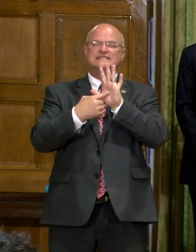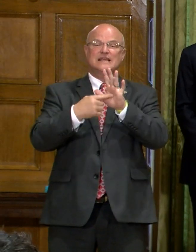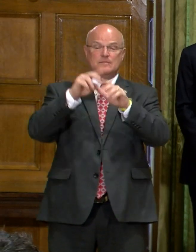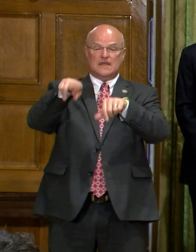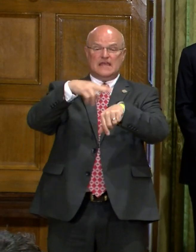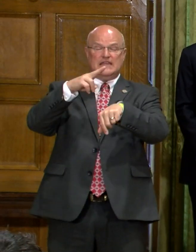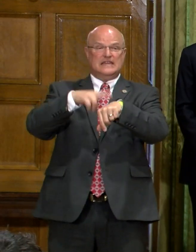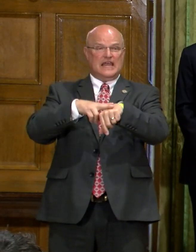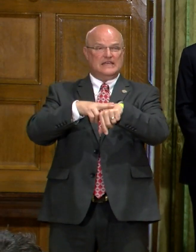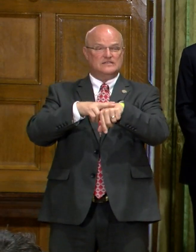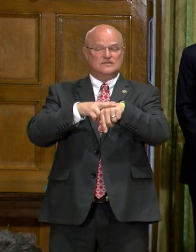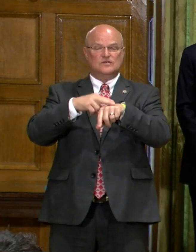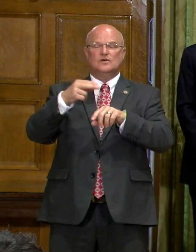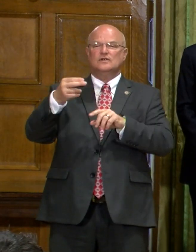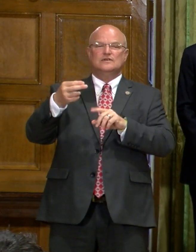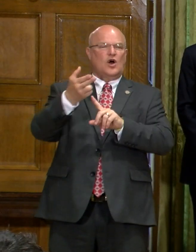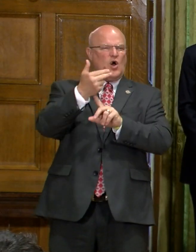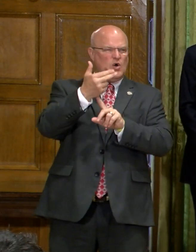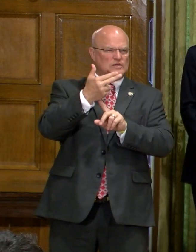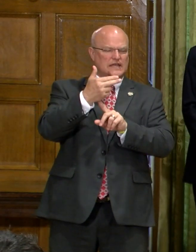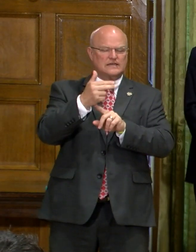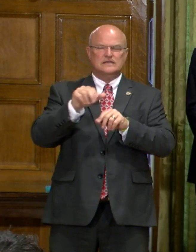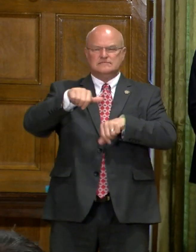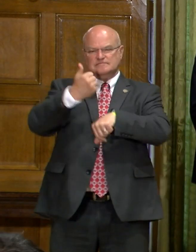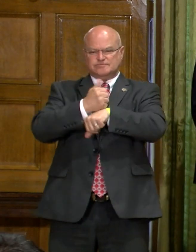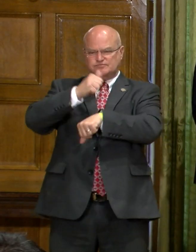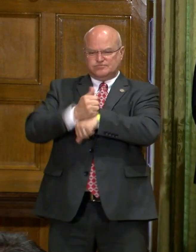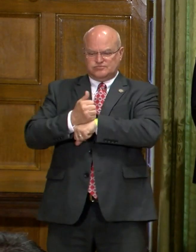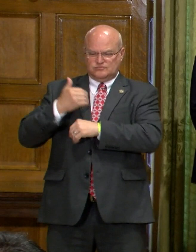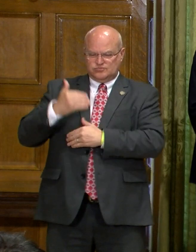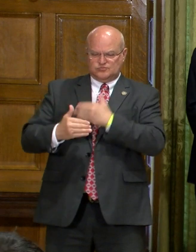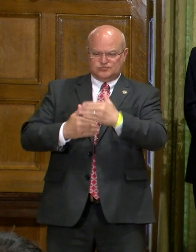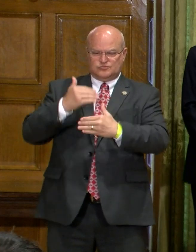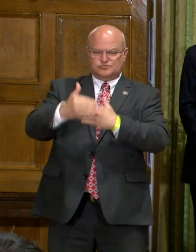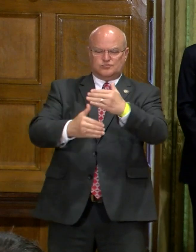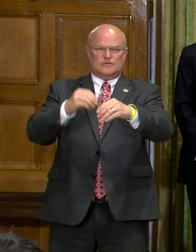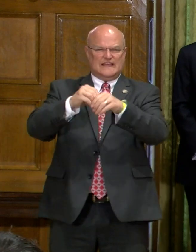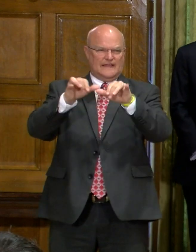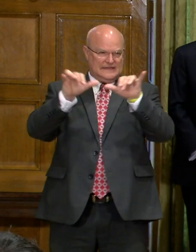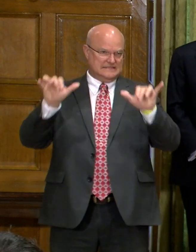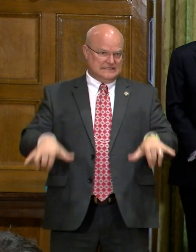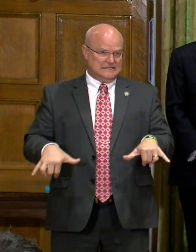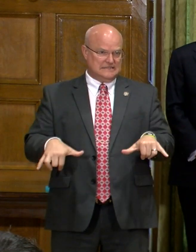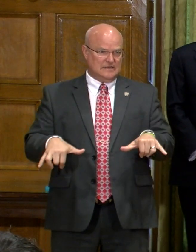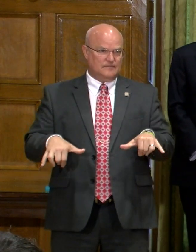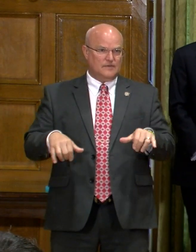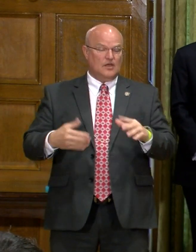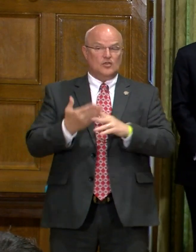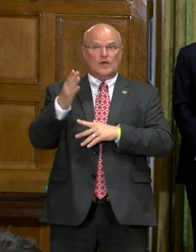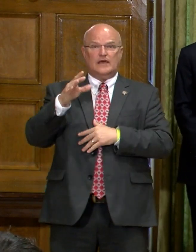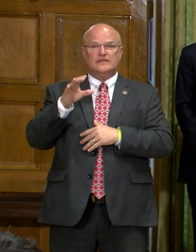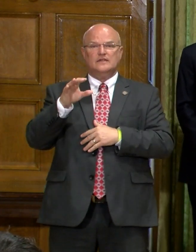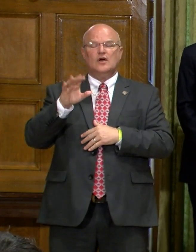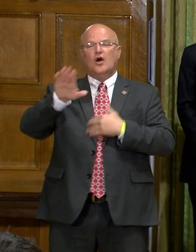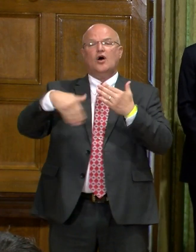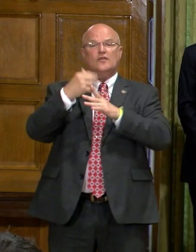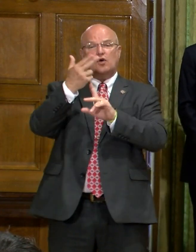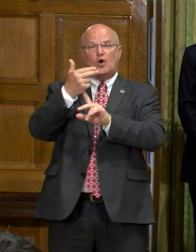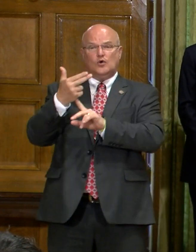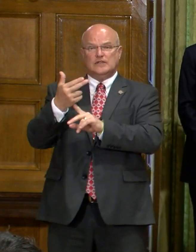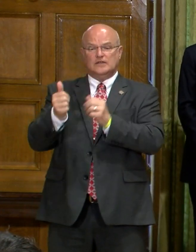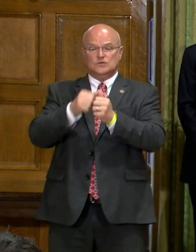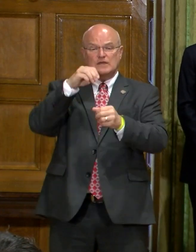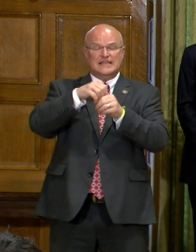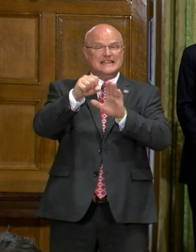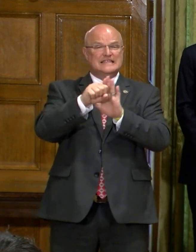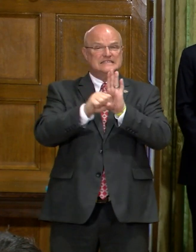example, the nationally branded hotels have developed protocols that they are implementing throughout their system, throughout their franchise system. Within